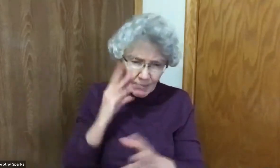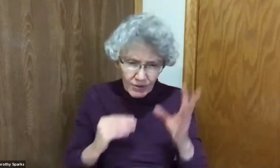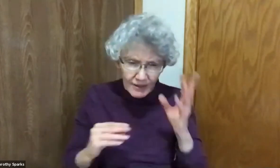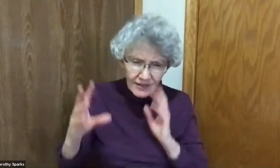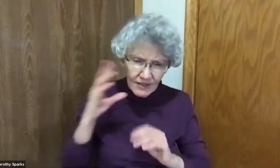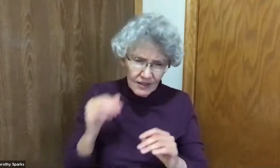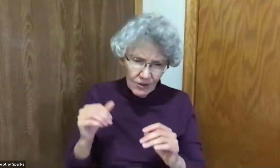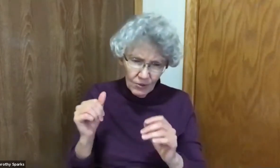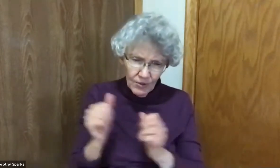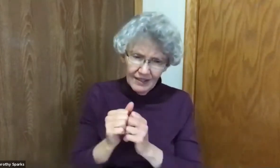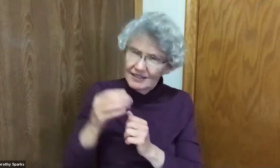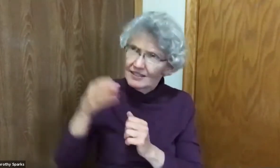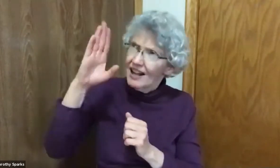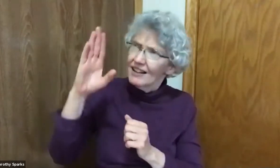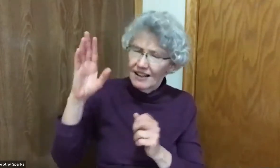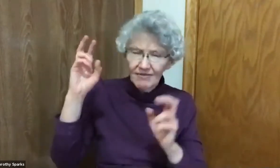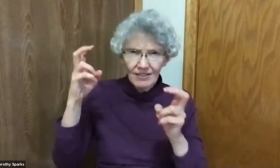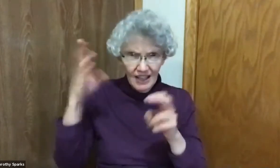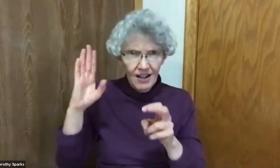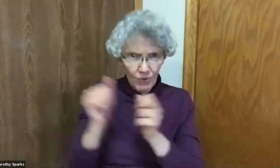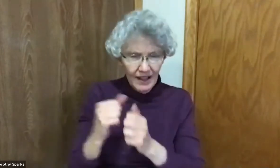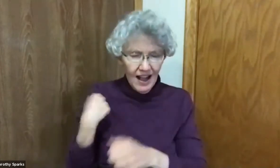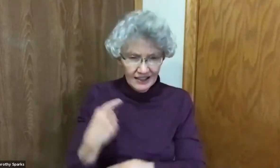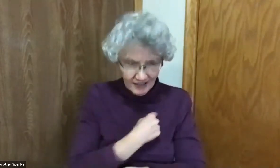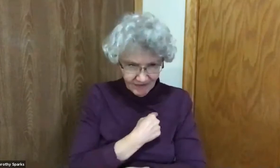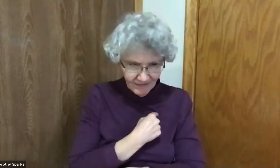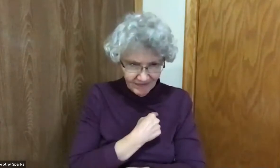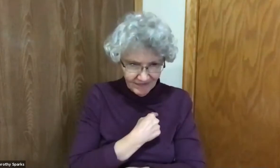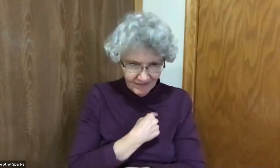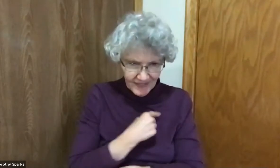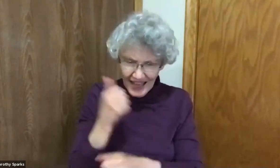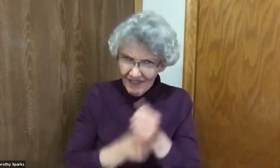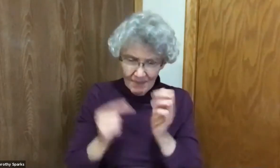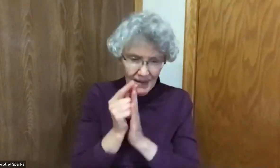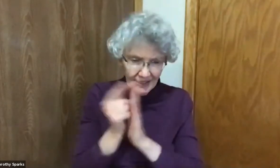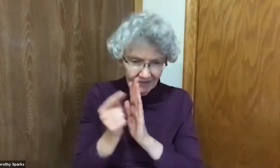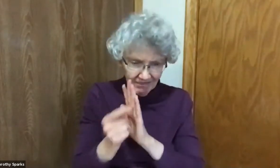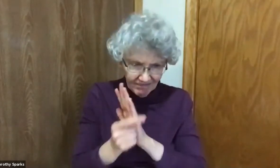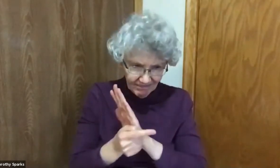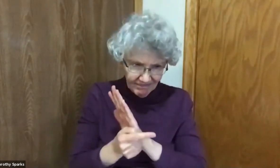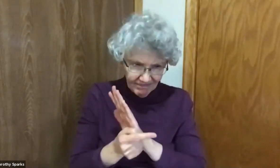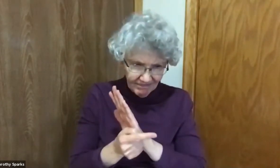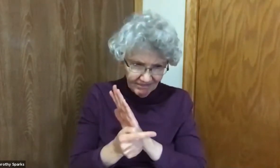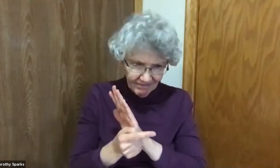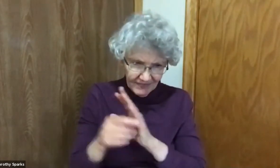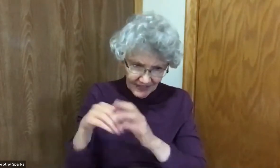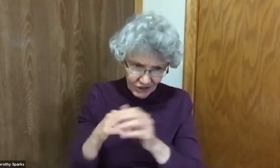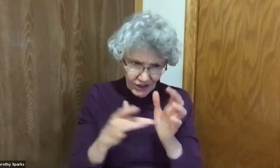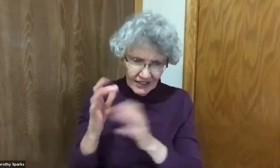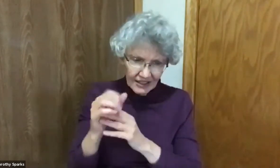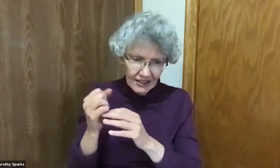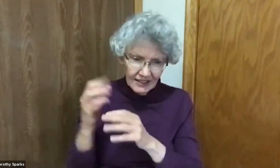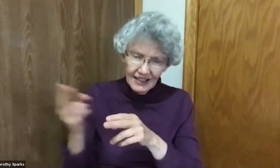We hope that we experience God with us in every moment of every